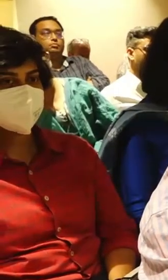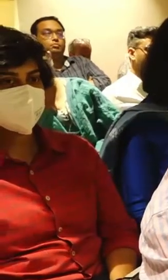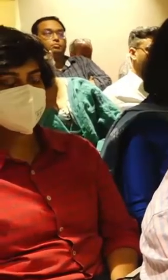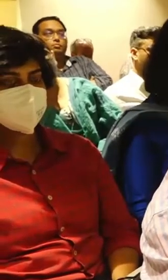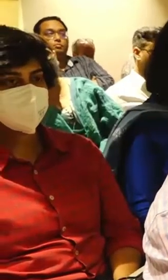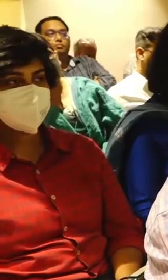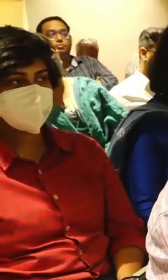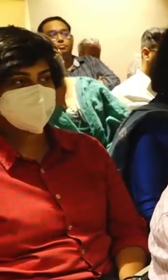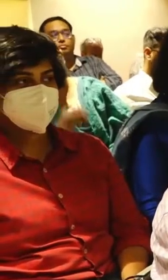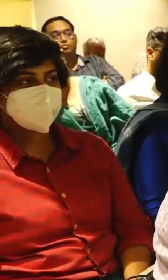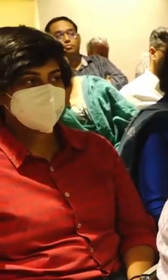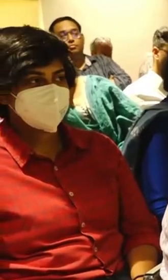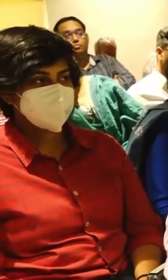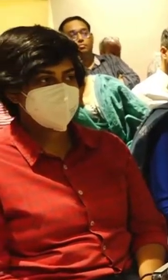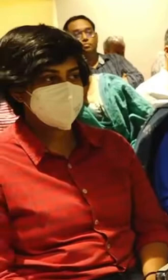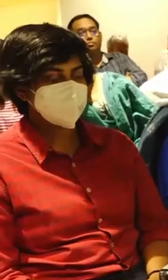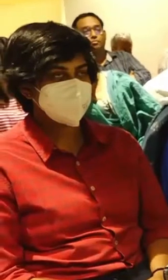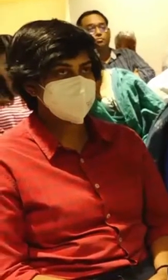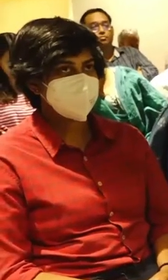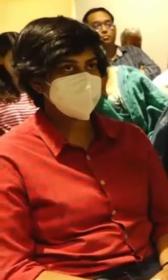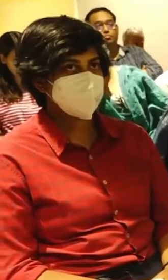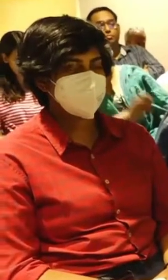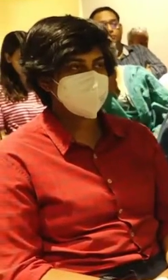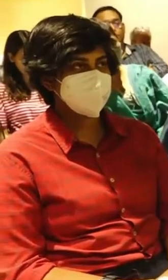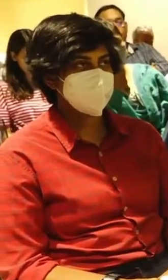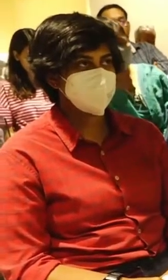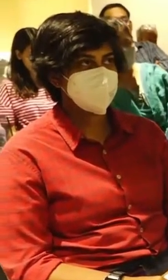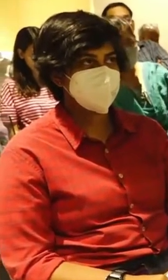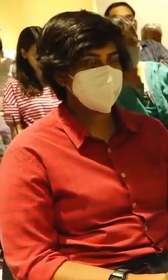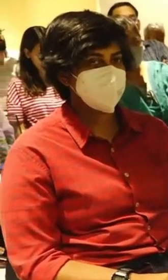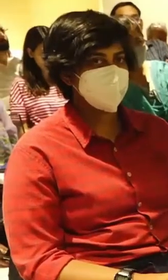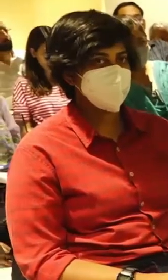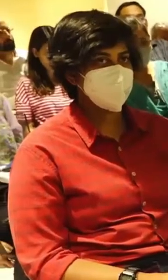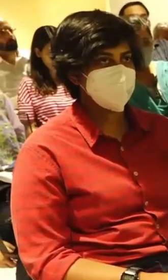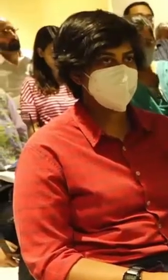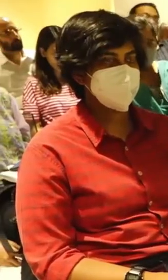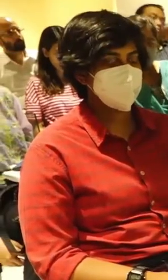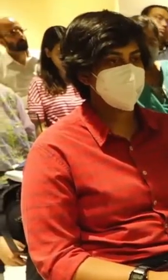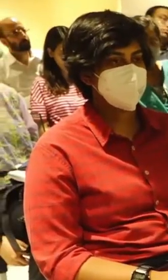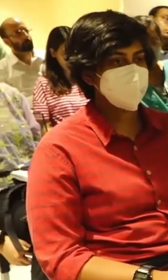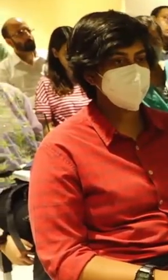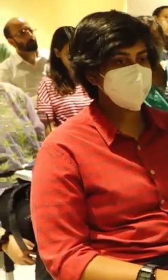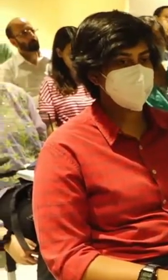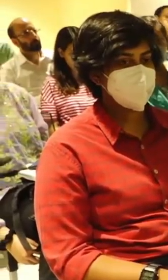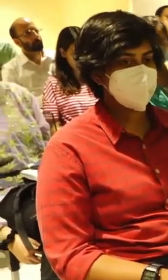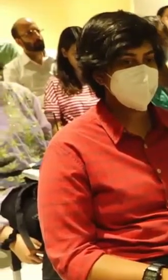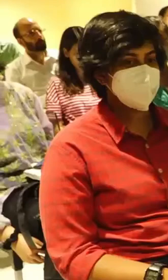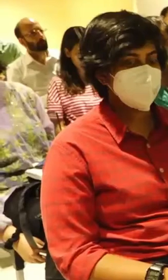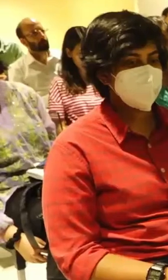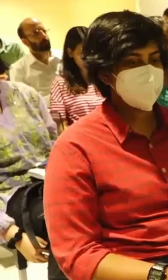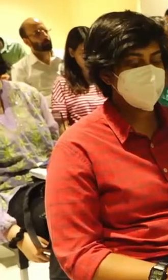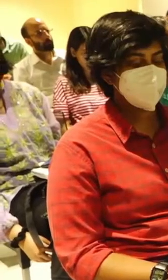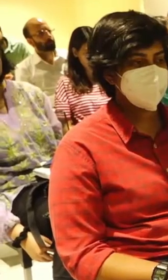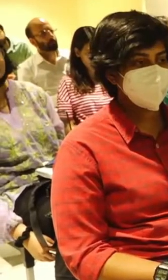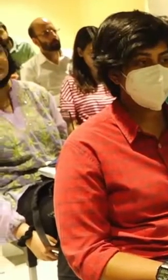the right to sleep as being part of a fundamental right. So I was wondering first whether you had any thoughts about whether there would